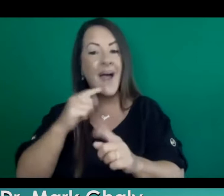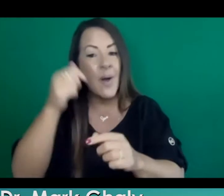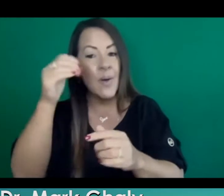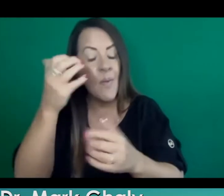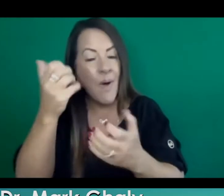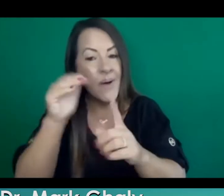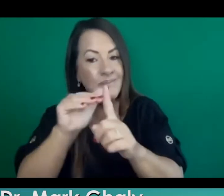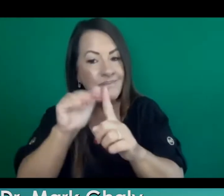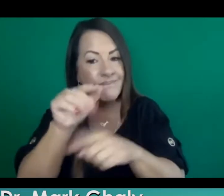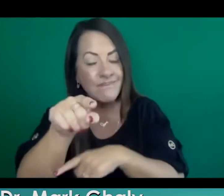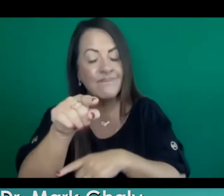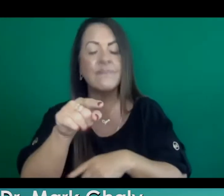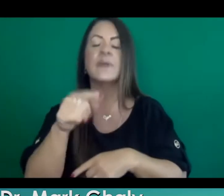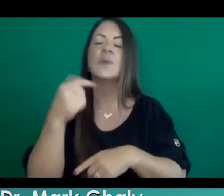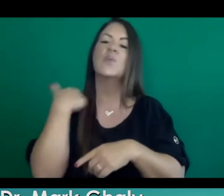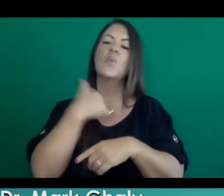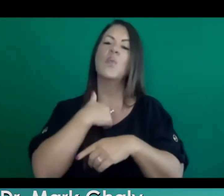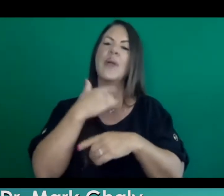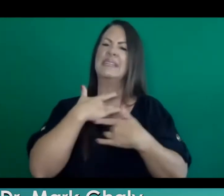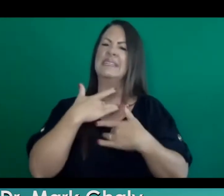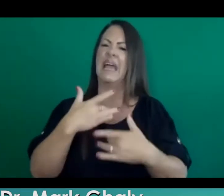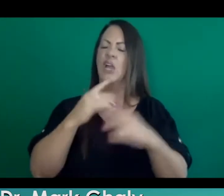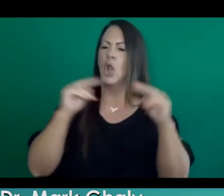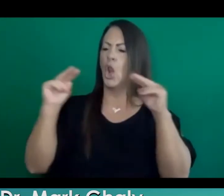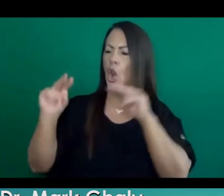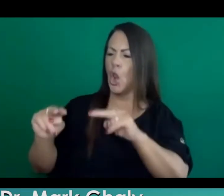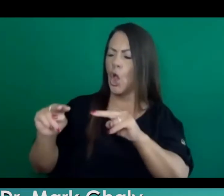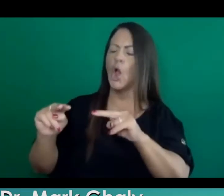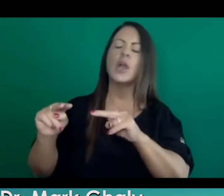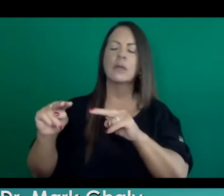that we look more closely to the